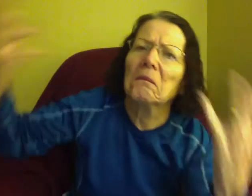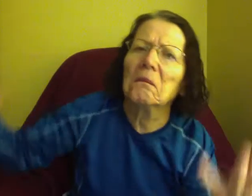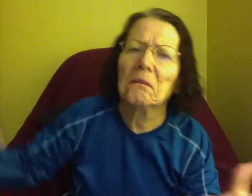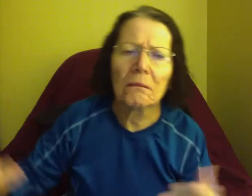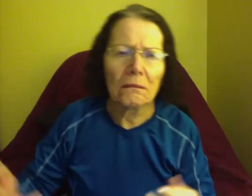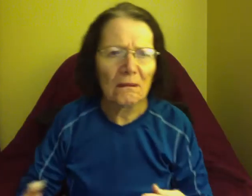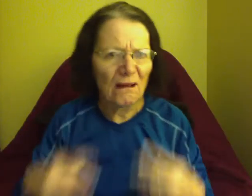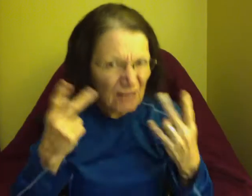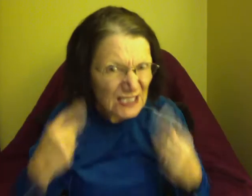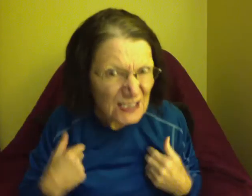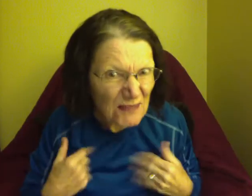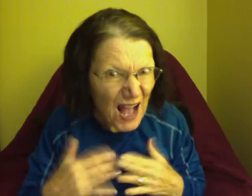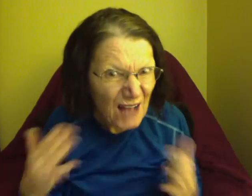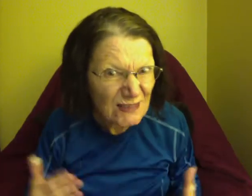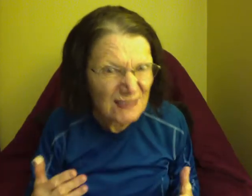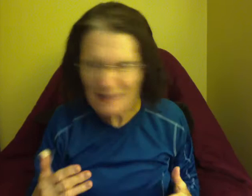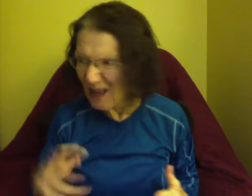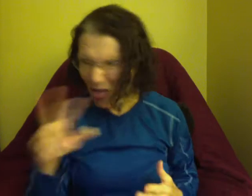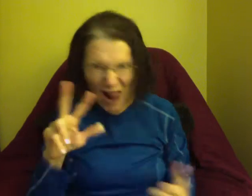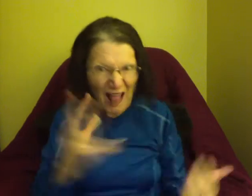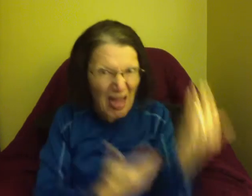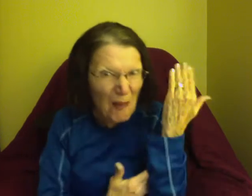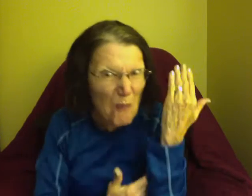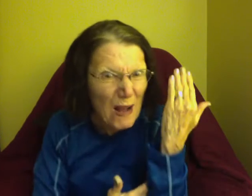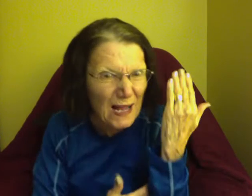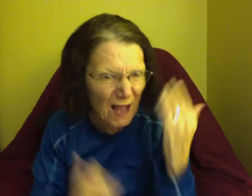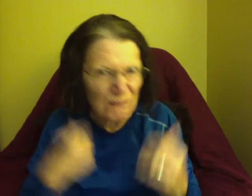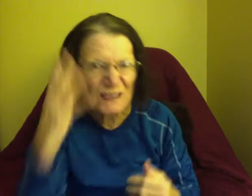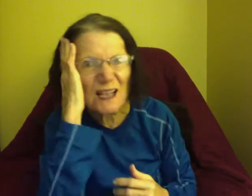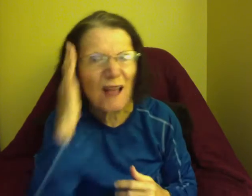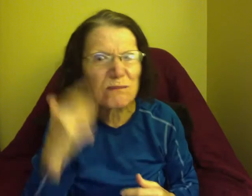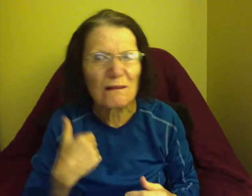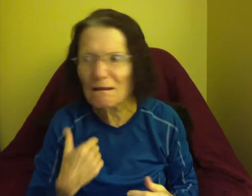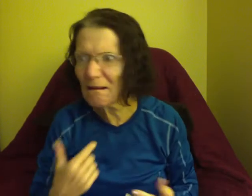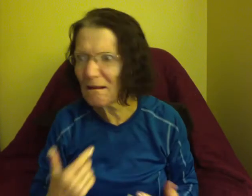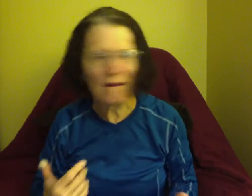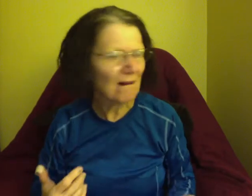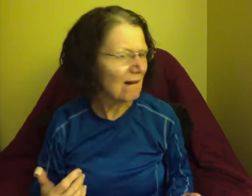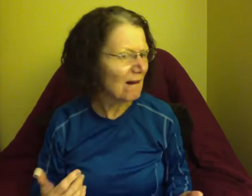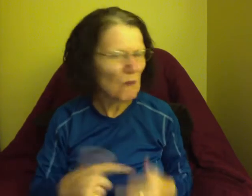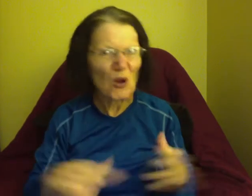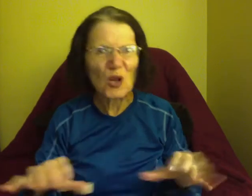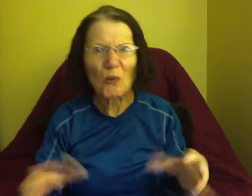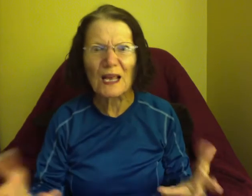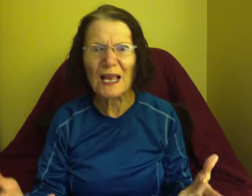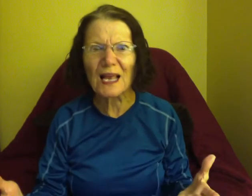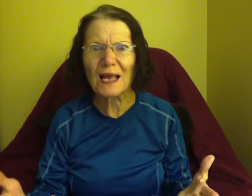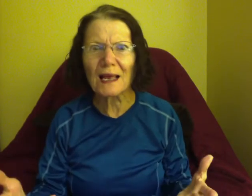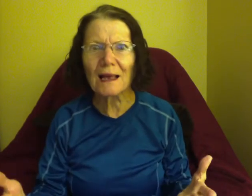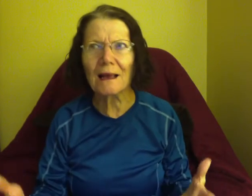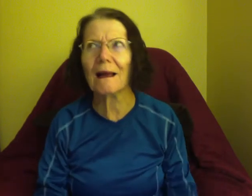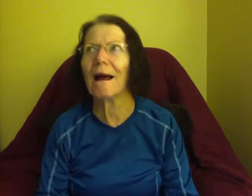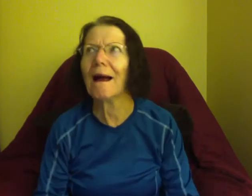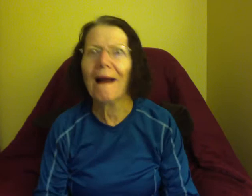And like I on because I